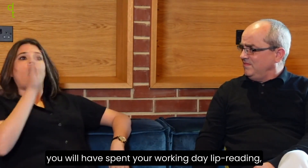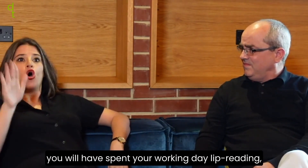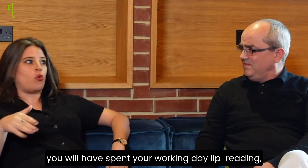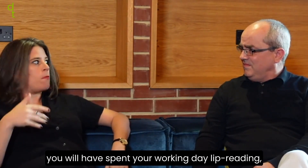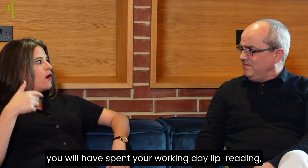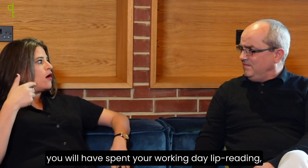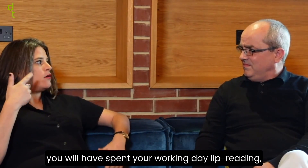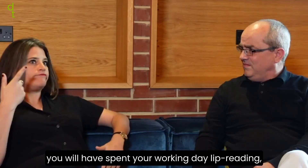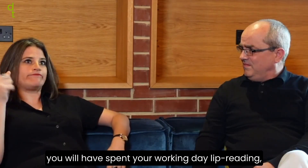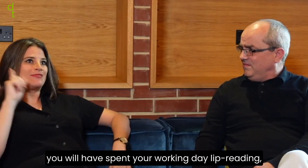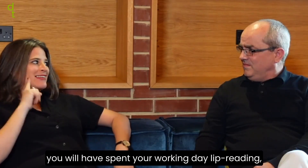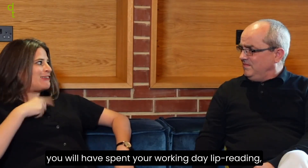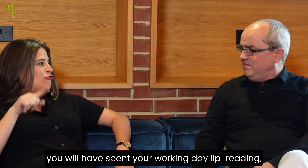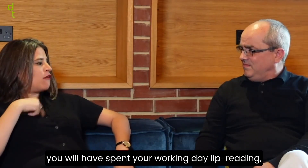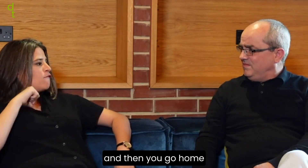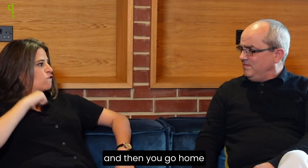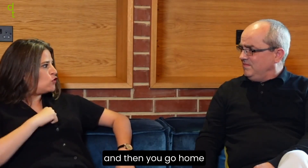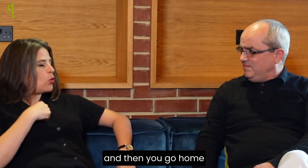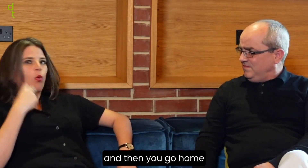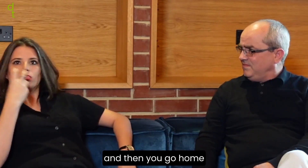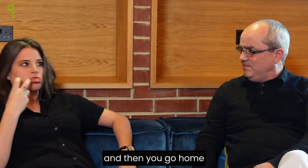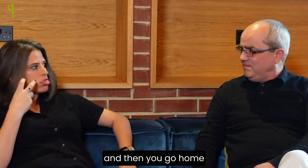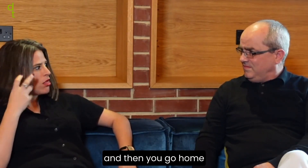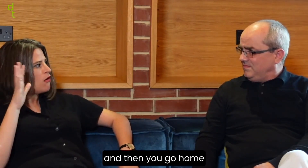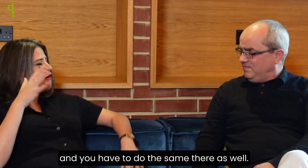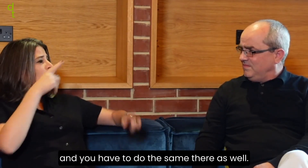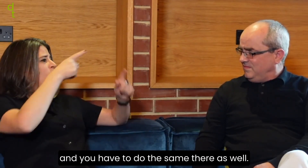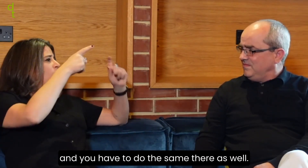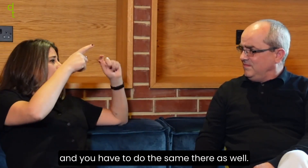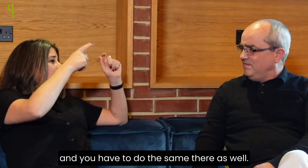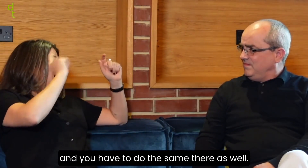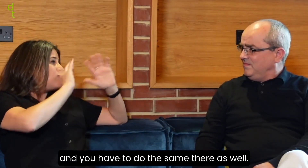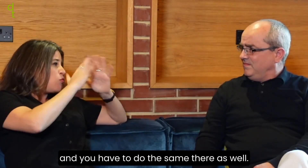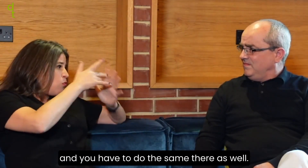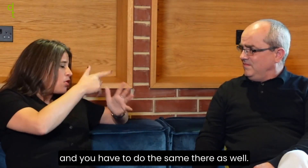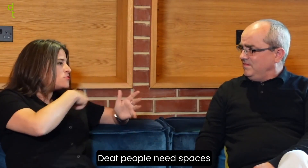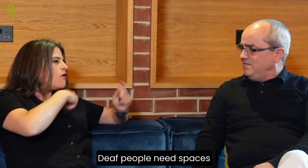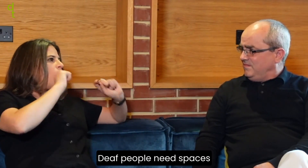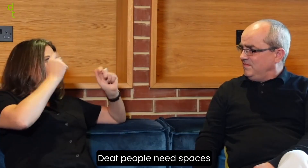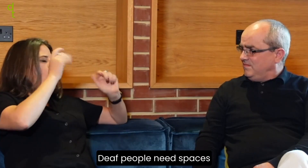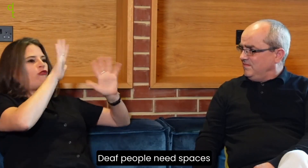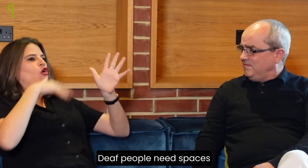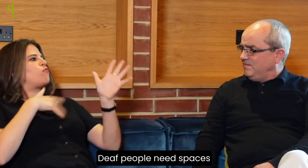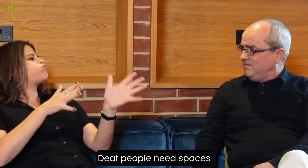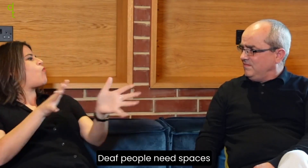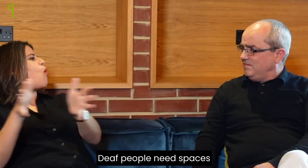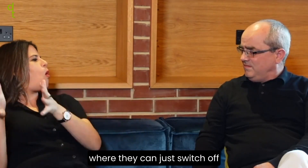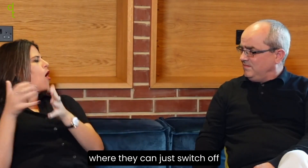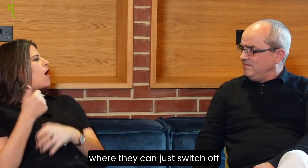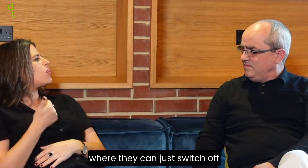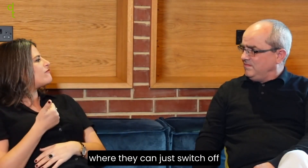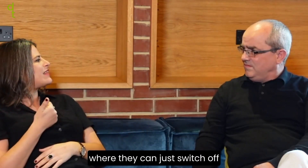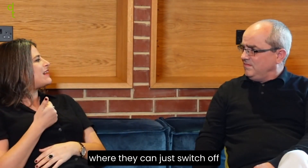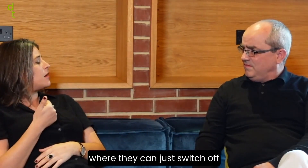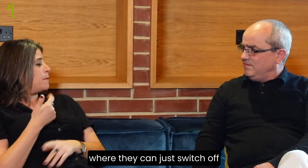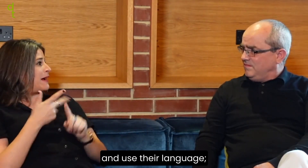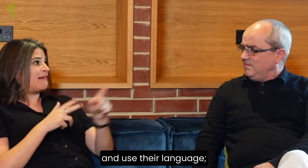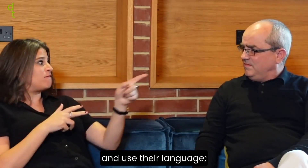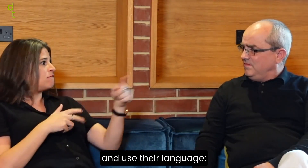you will have spent your working day lip reading, and then you go home and you have to do the same there as well. Deaf people need spaces where they can just switch off and use